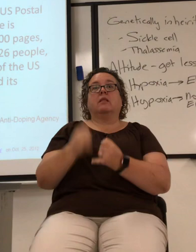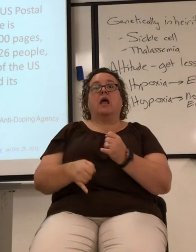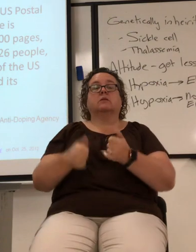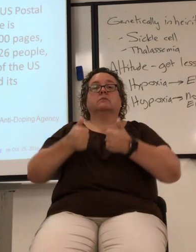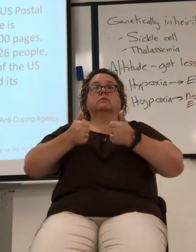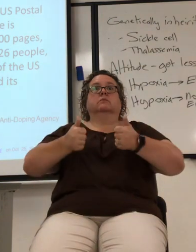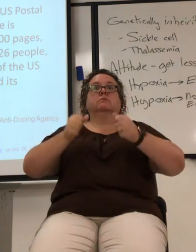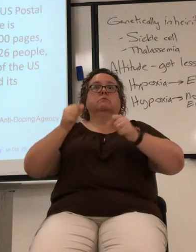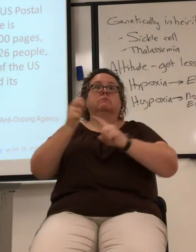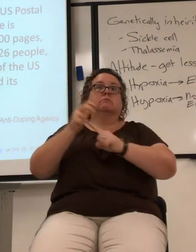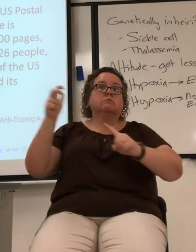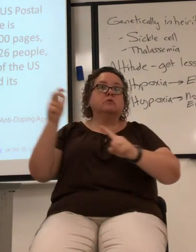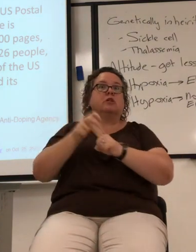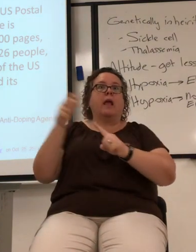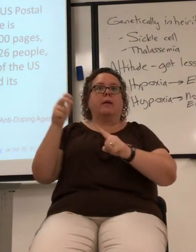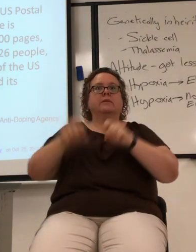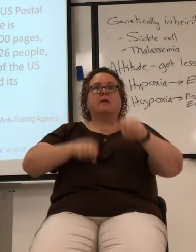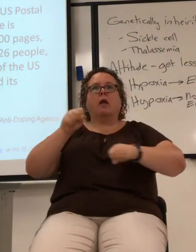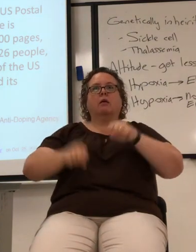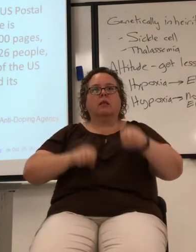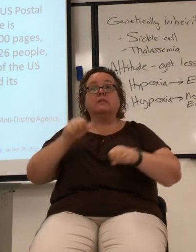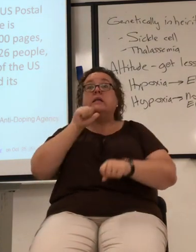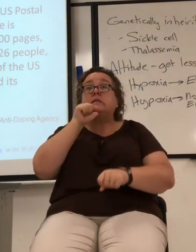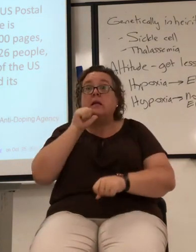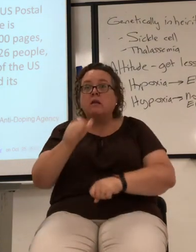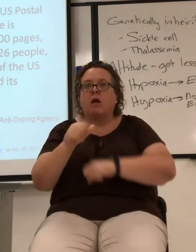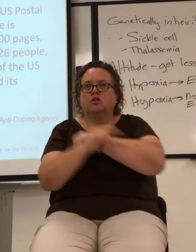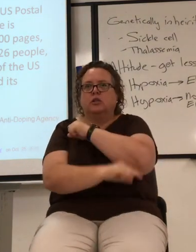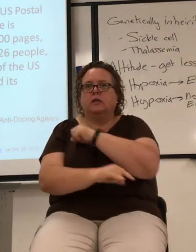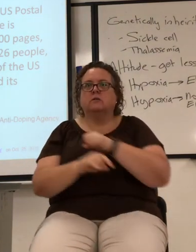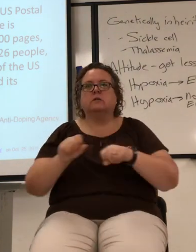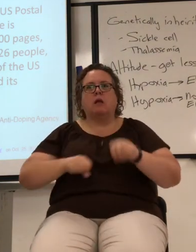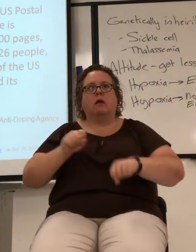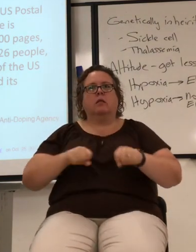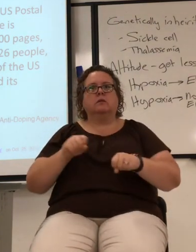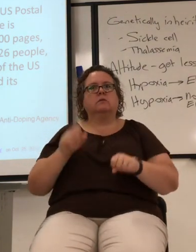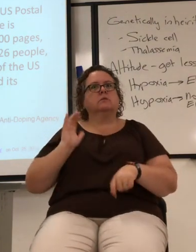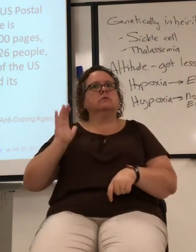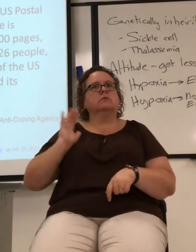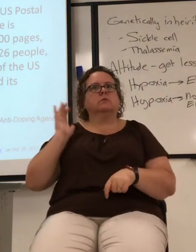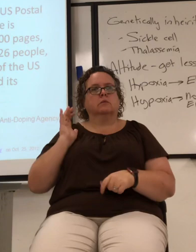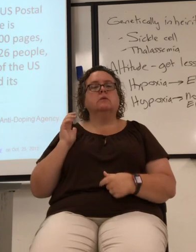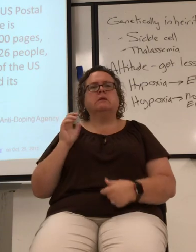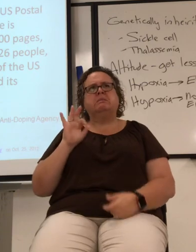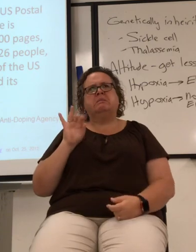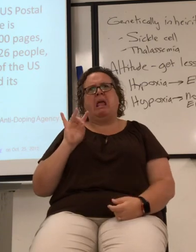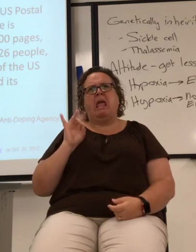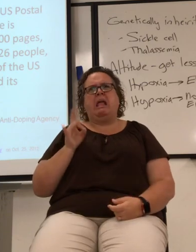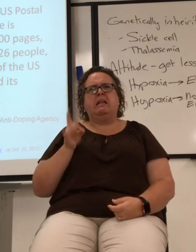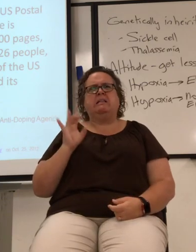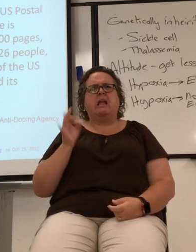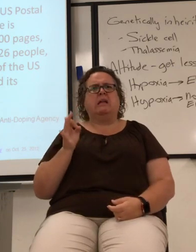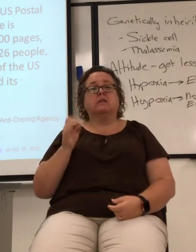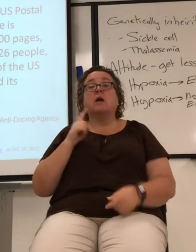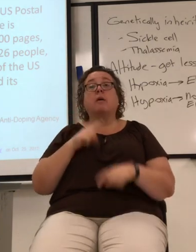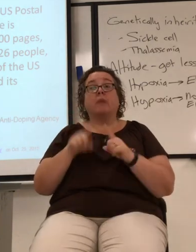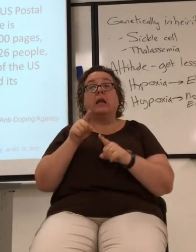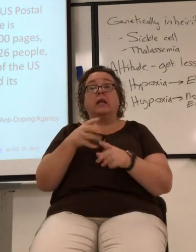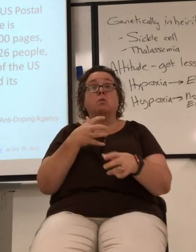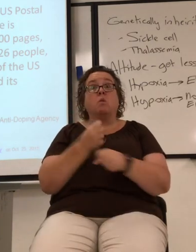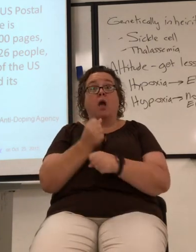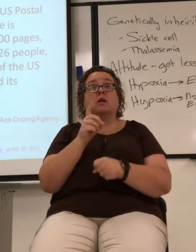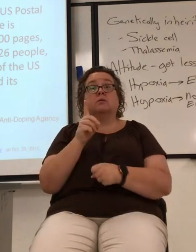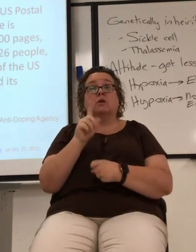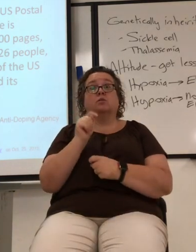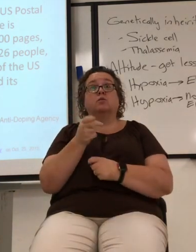didn't cheat. Okay, like the 80s and the 90s, he didn't do it. He didn't blood dope. But he won the Tour de France a few